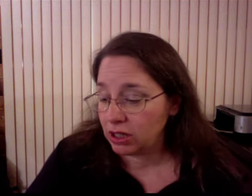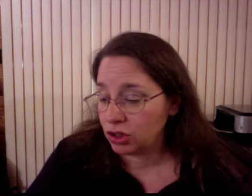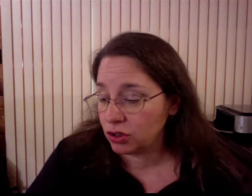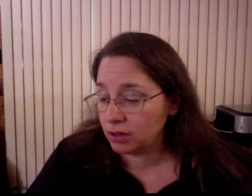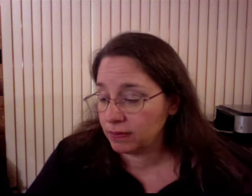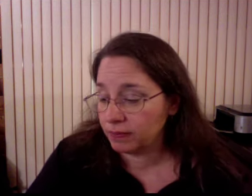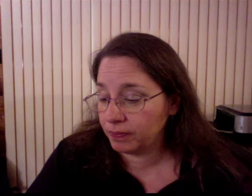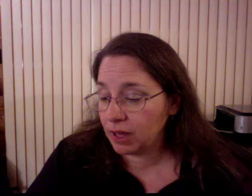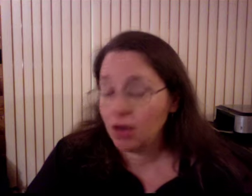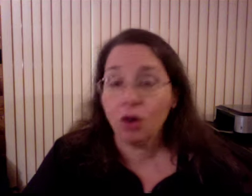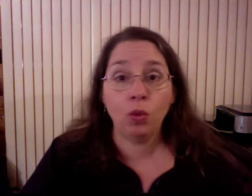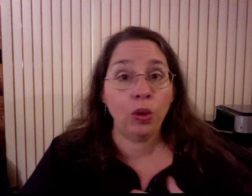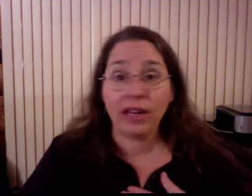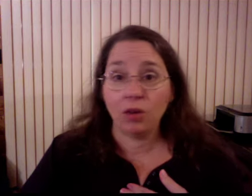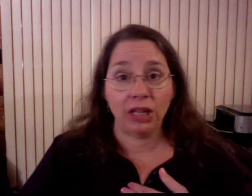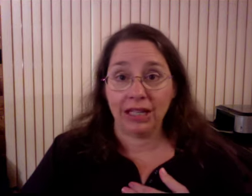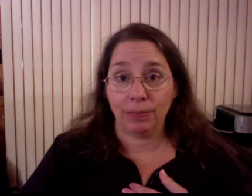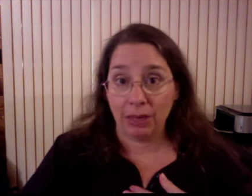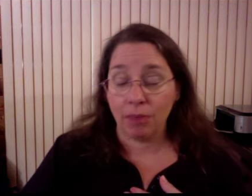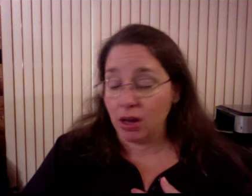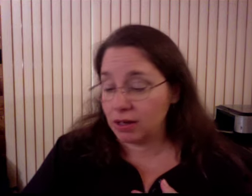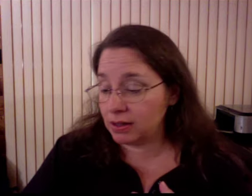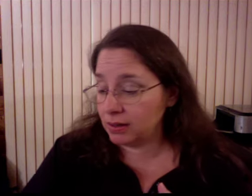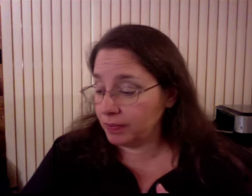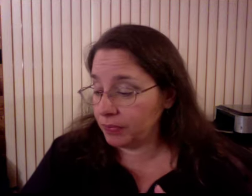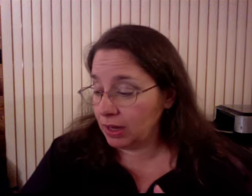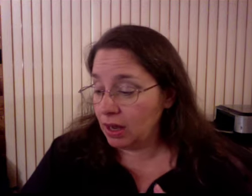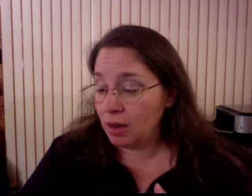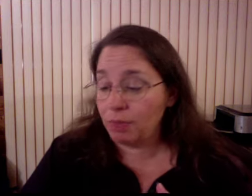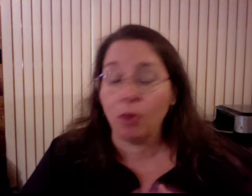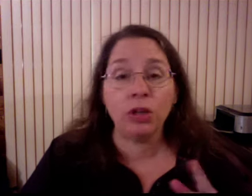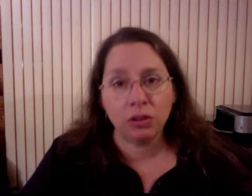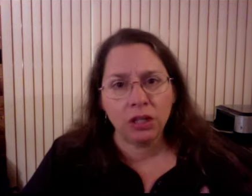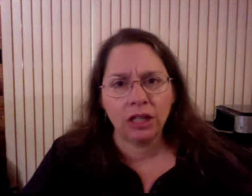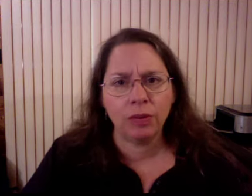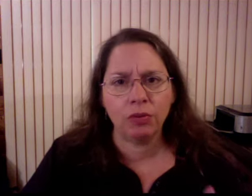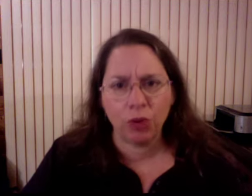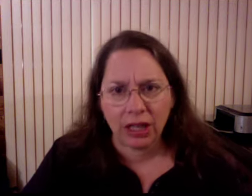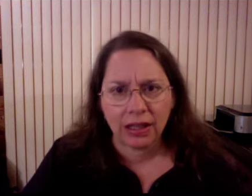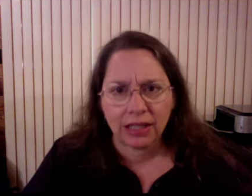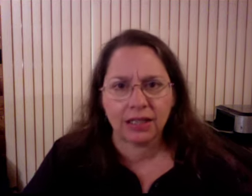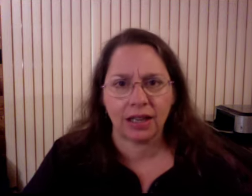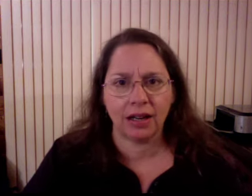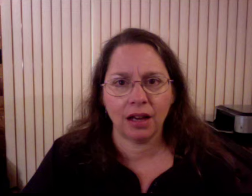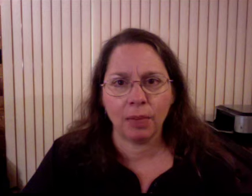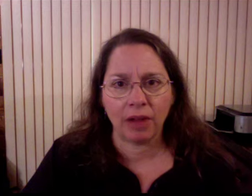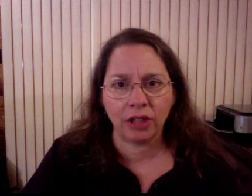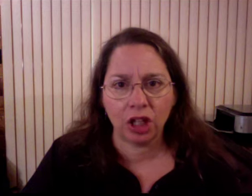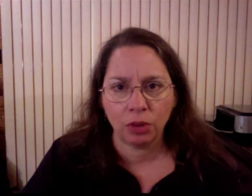teachers. We don't need to be monks, but we do need to be realistic about the human